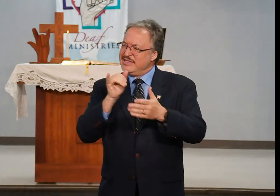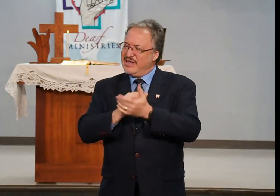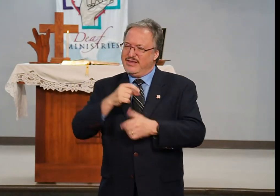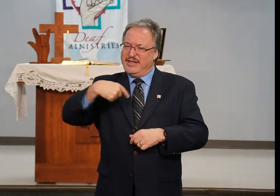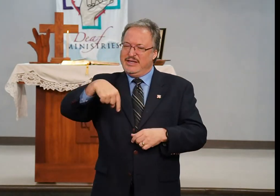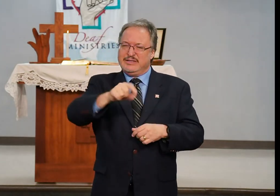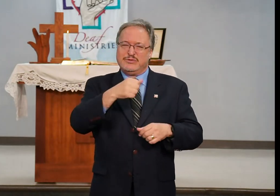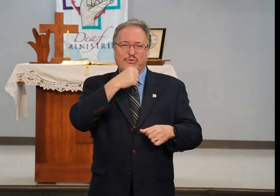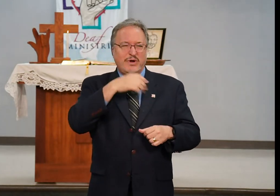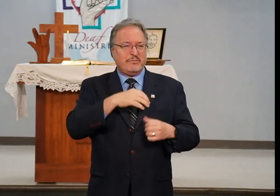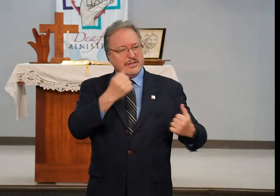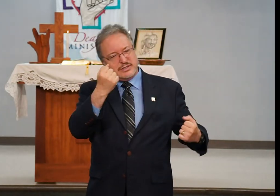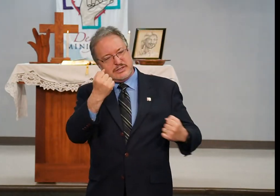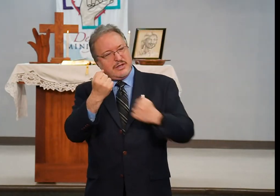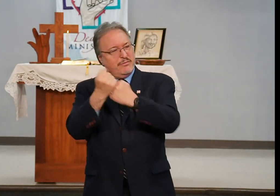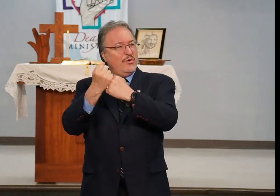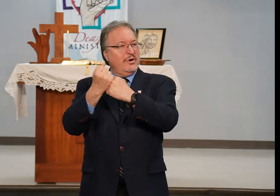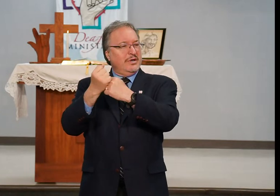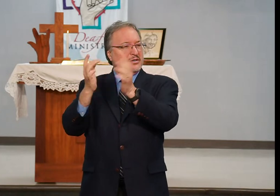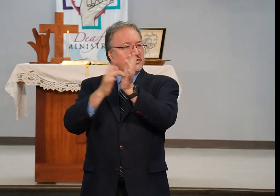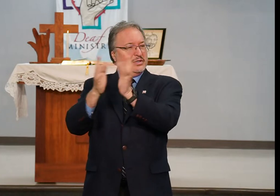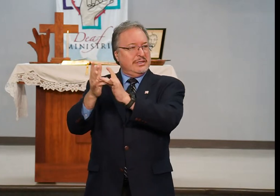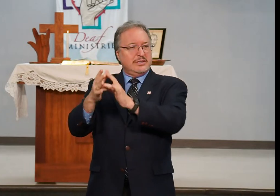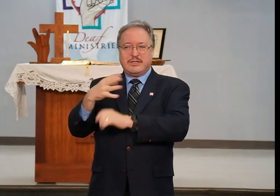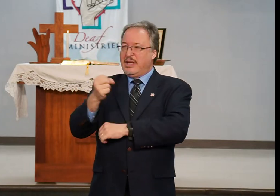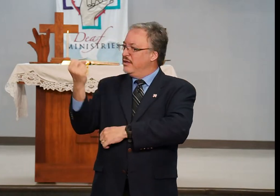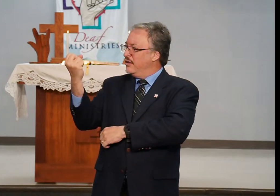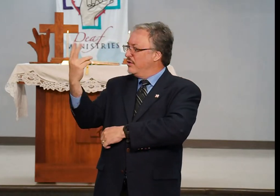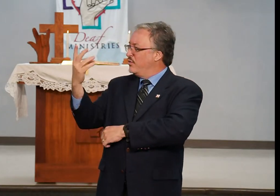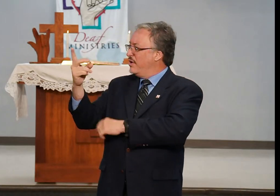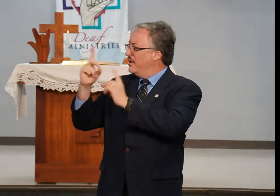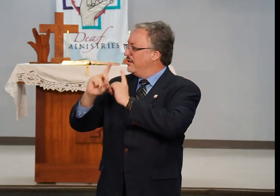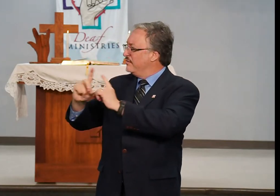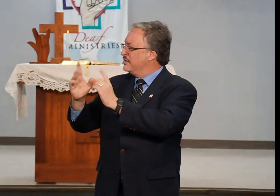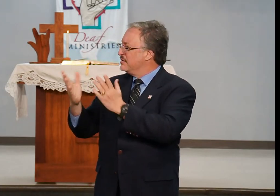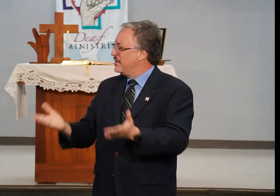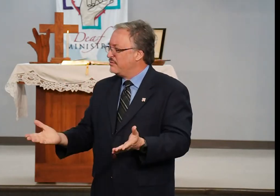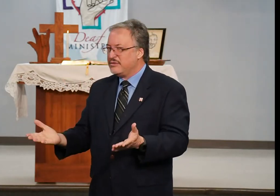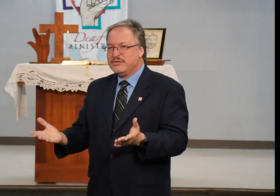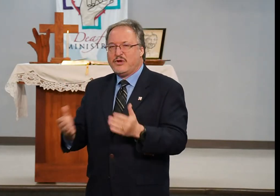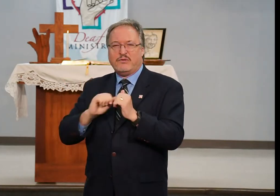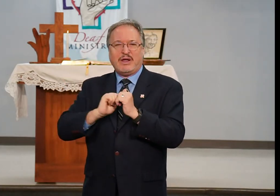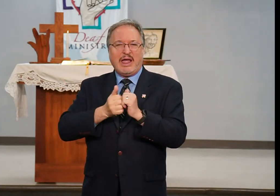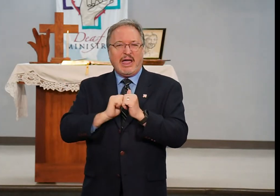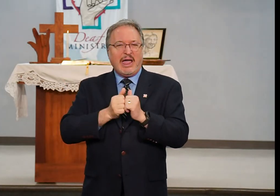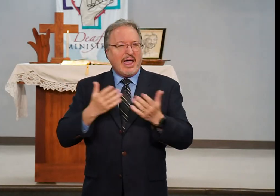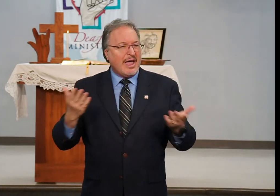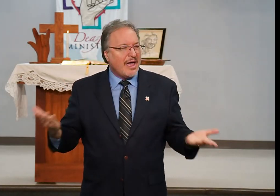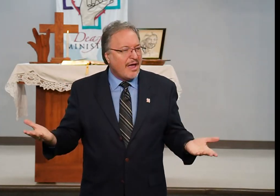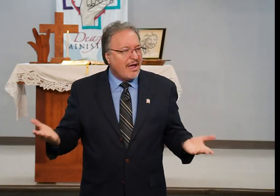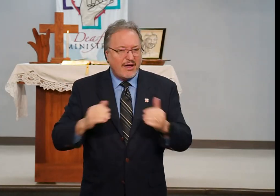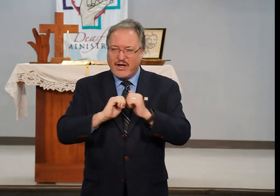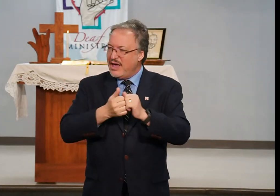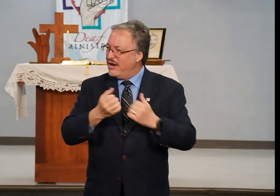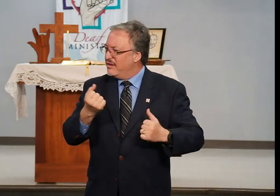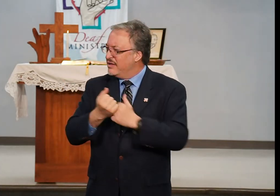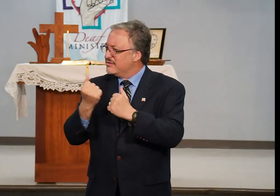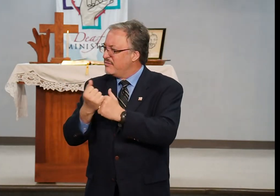traveling with Jesus. And they were supporting him as he healed and taught